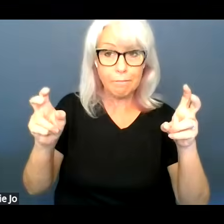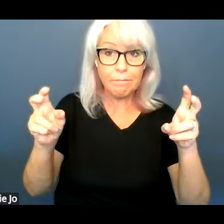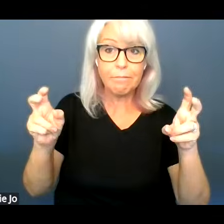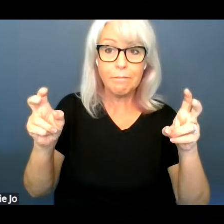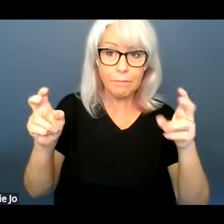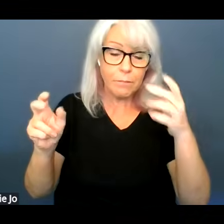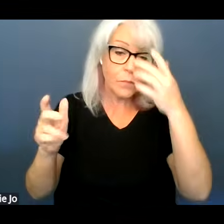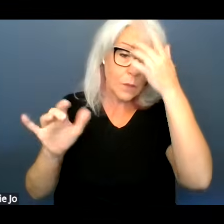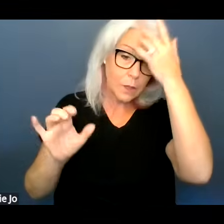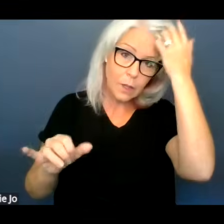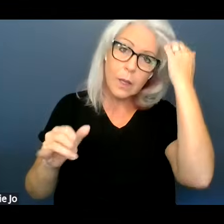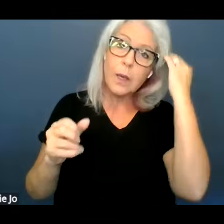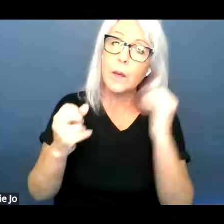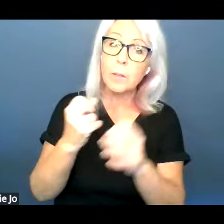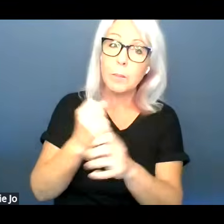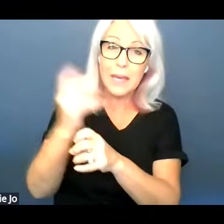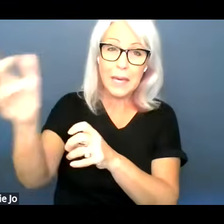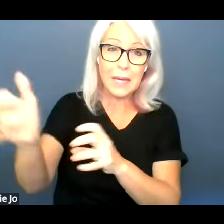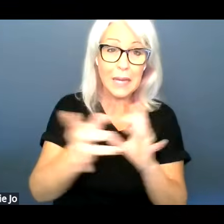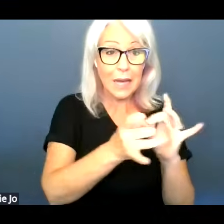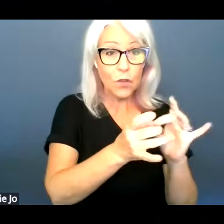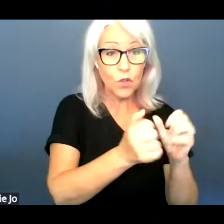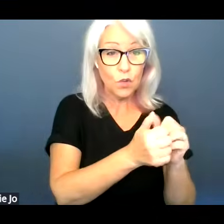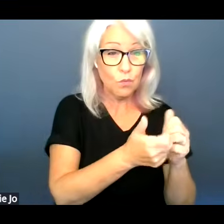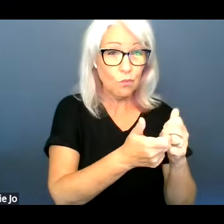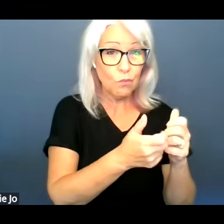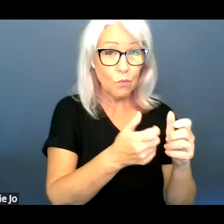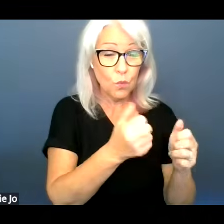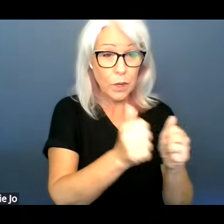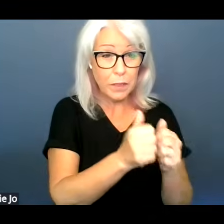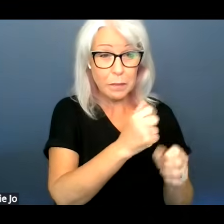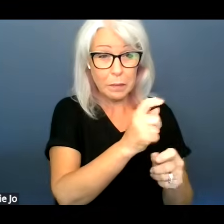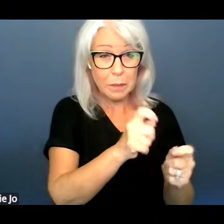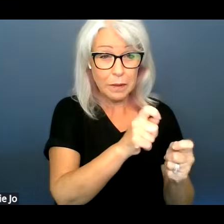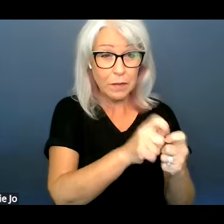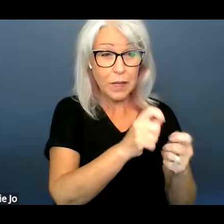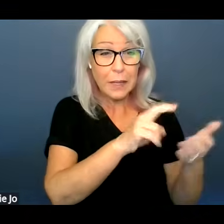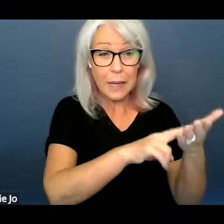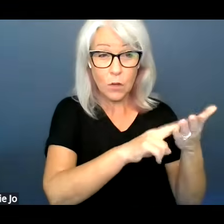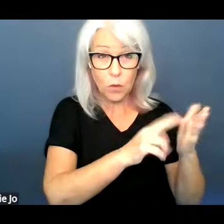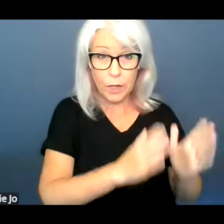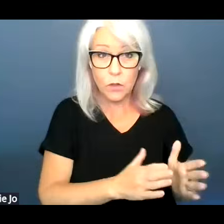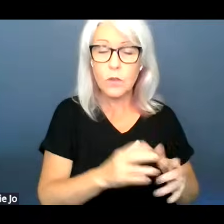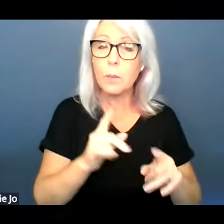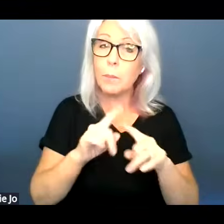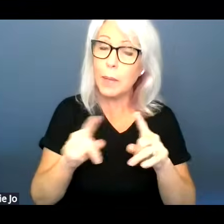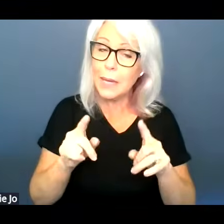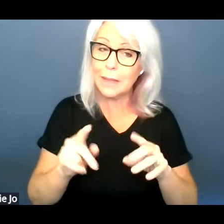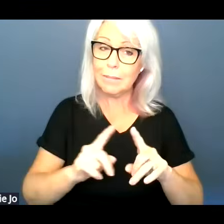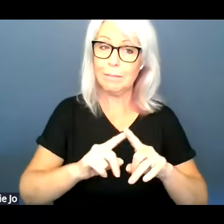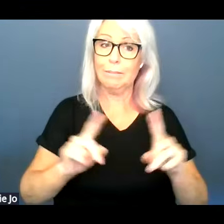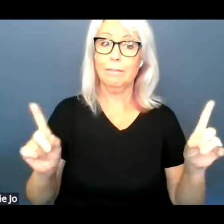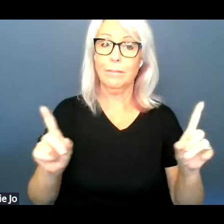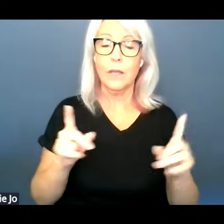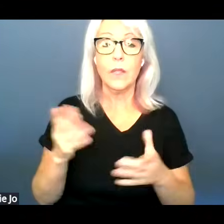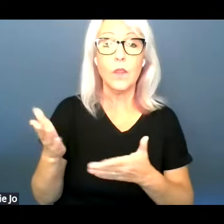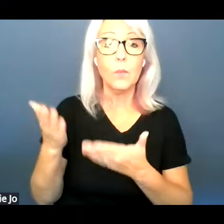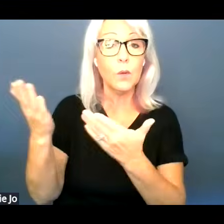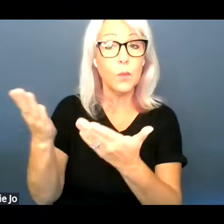of the caption including reference to the contractors. But there is a distinction in that the proposal changes the